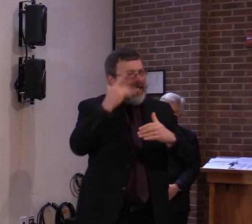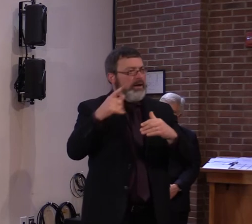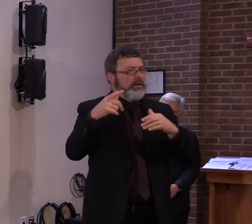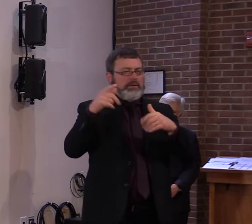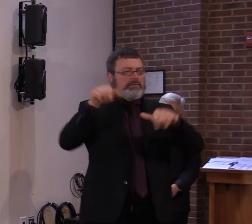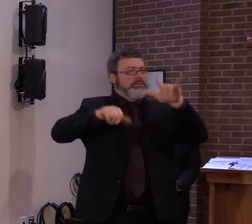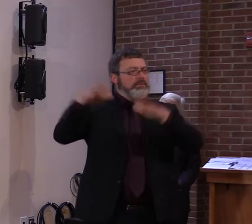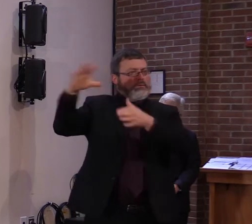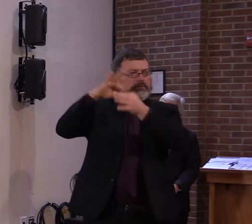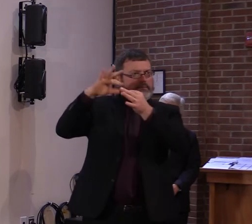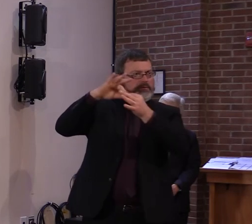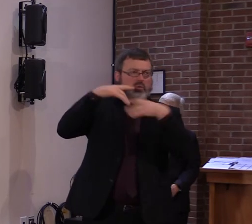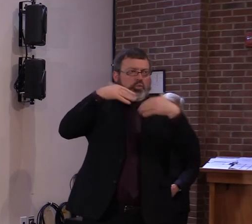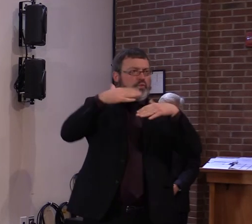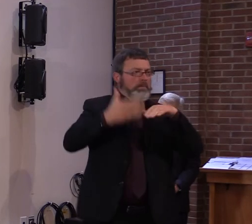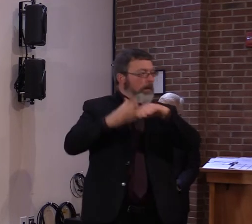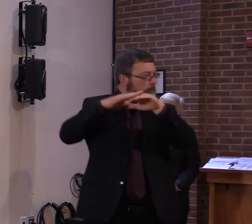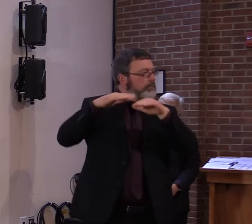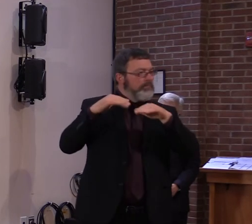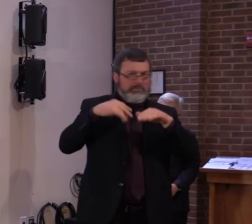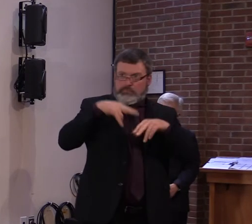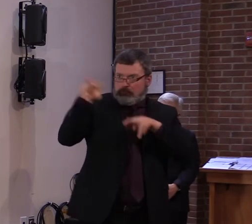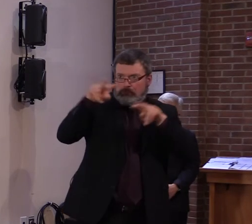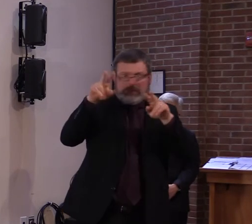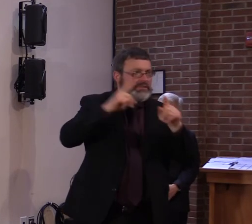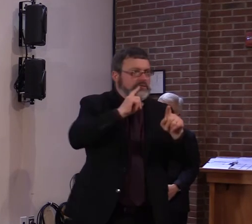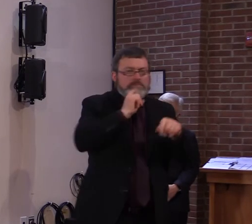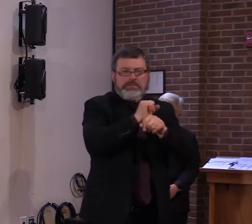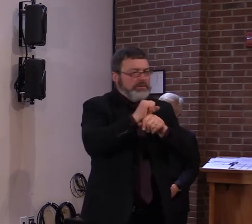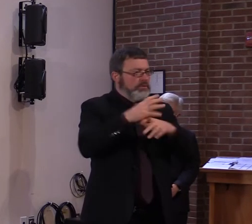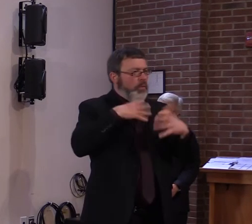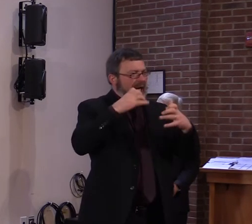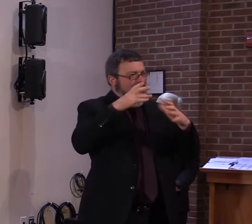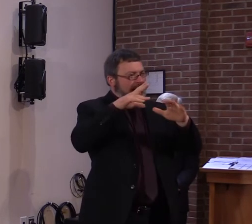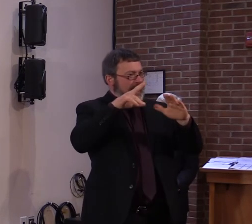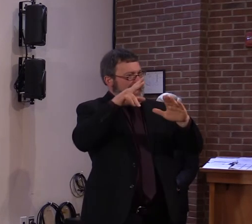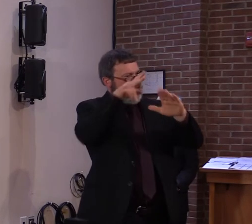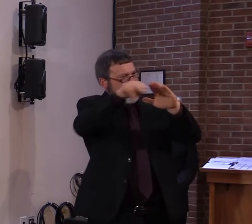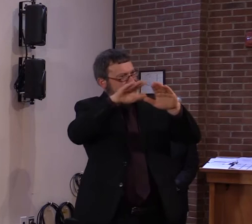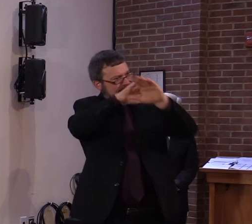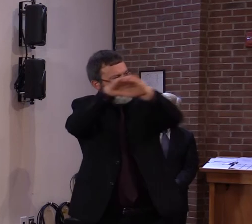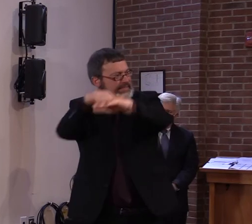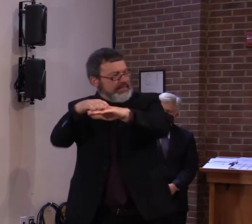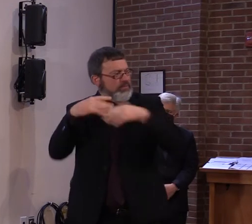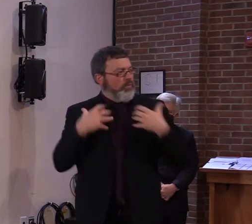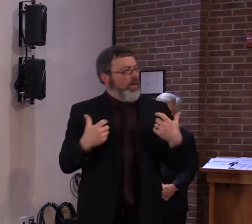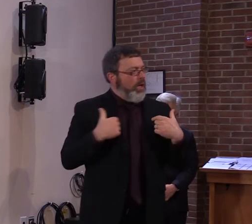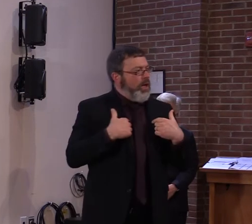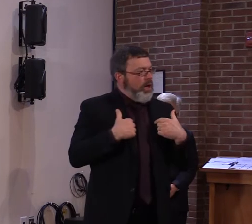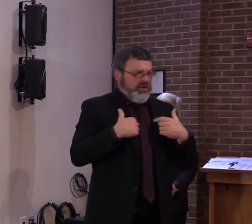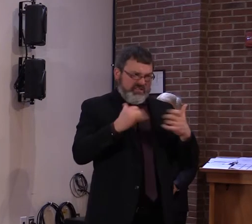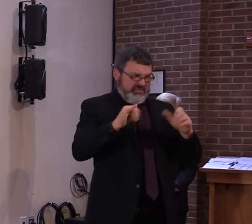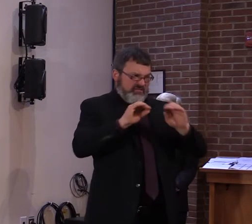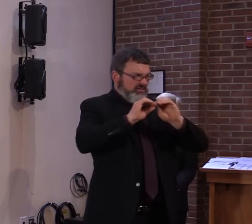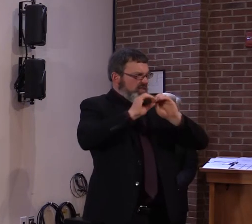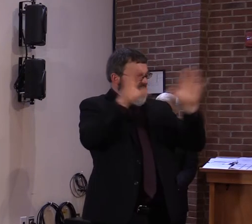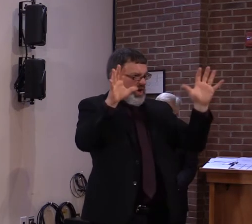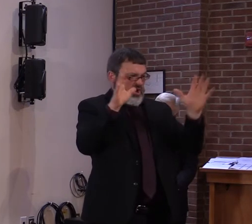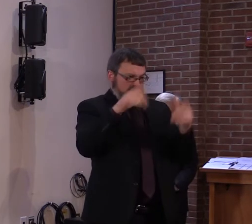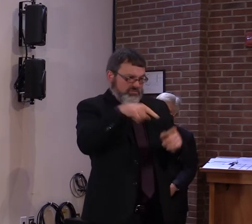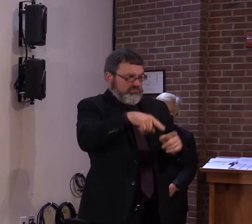led us to believe it was all about social gatherings. So we had to impose something quick. That was what we did, and took decisive